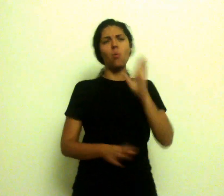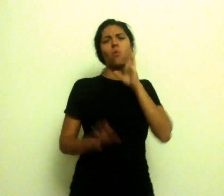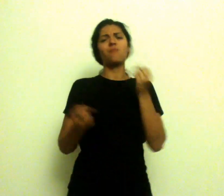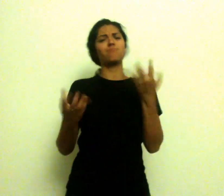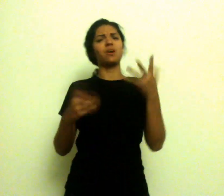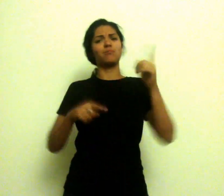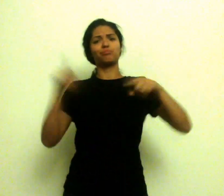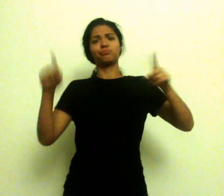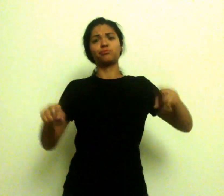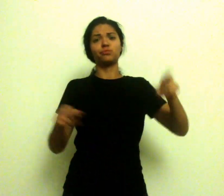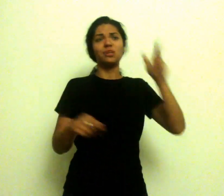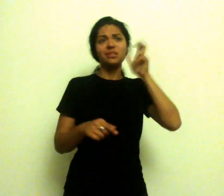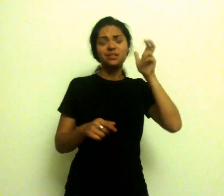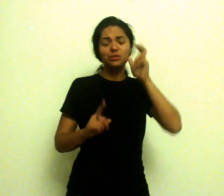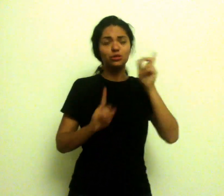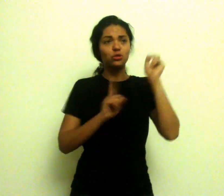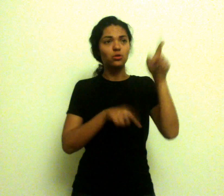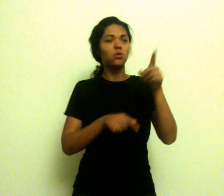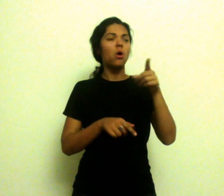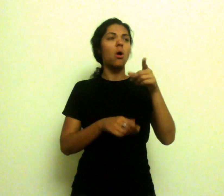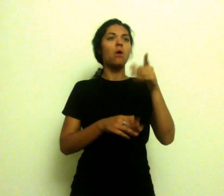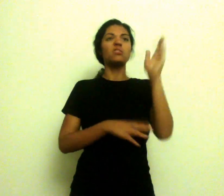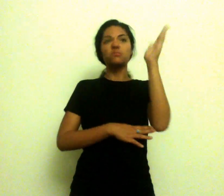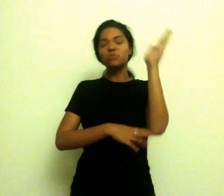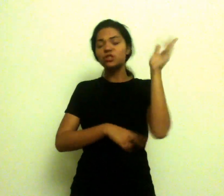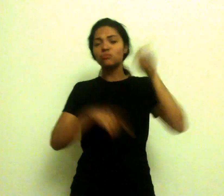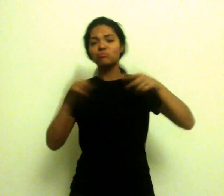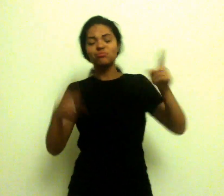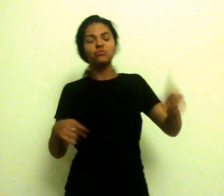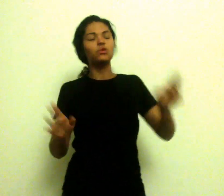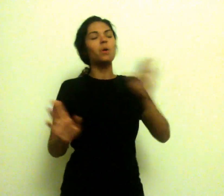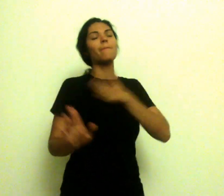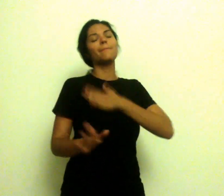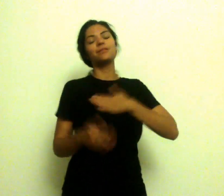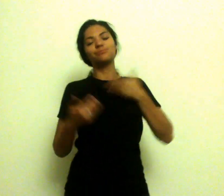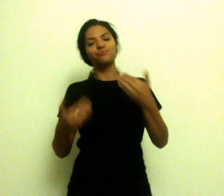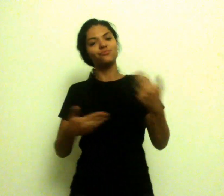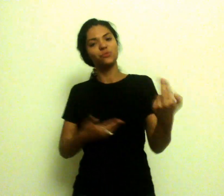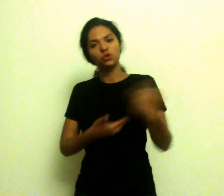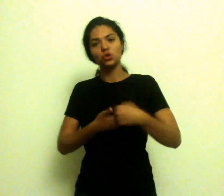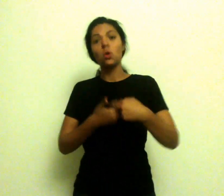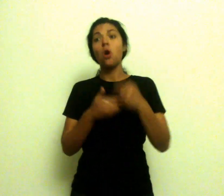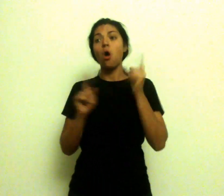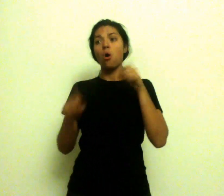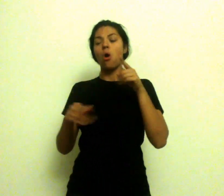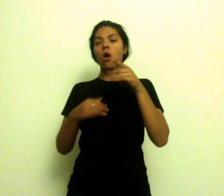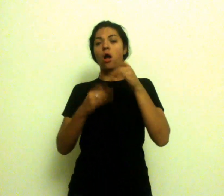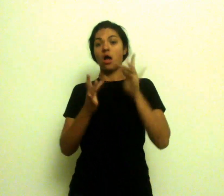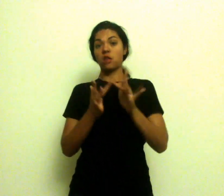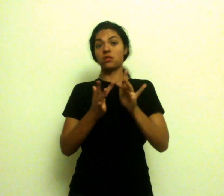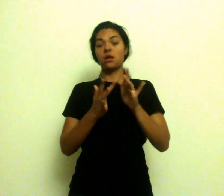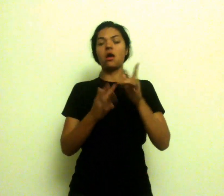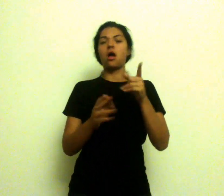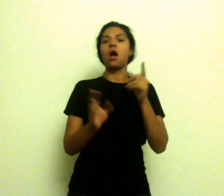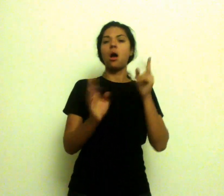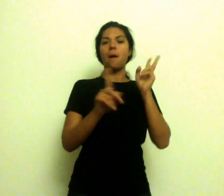will change your life. Please join us and go online and apply, contact our office. I will look forward to seeing you